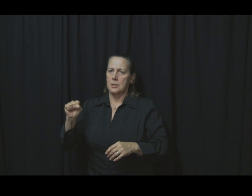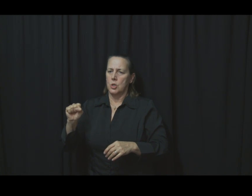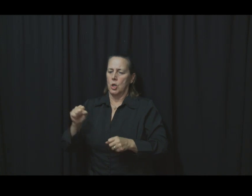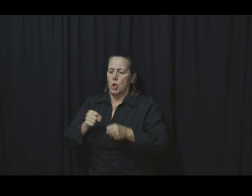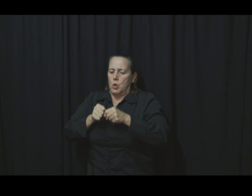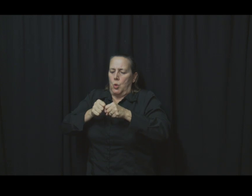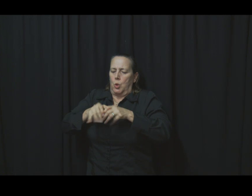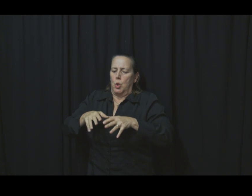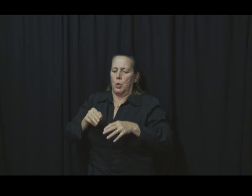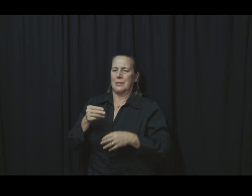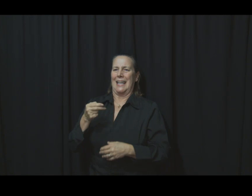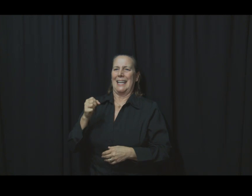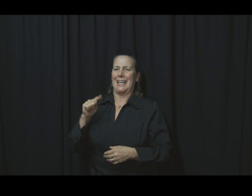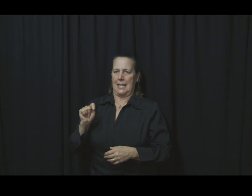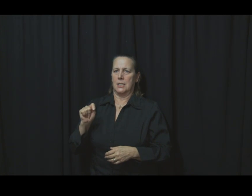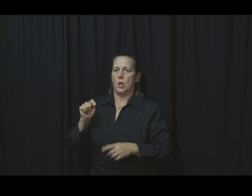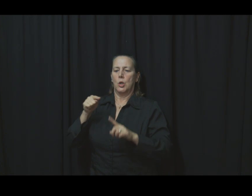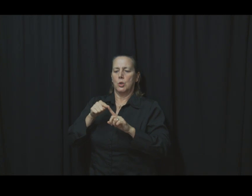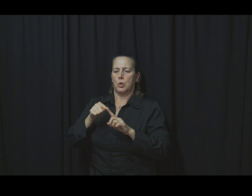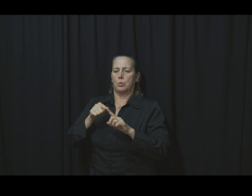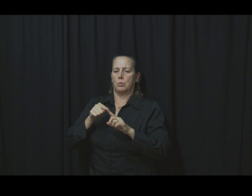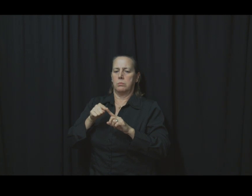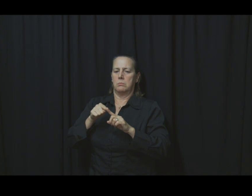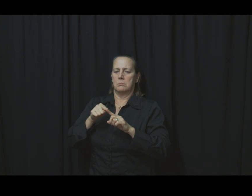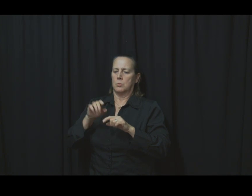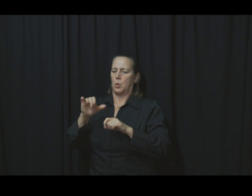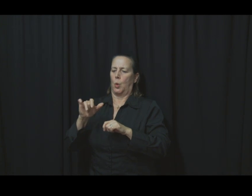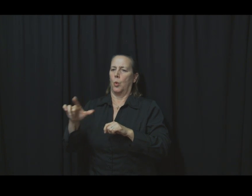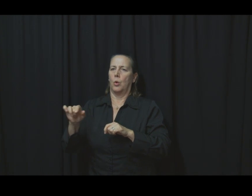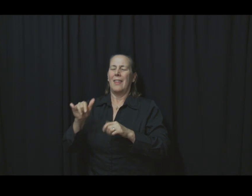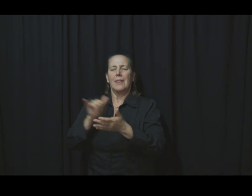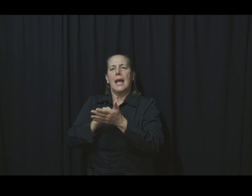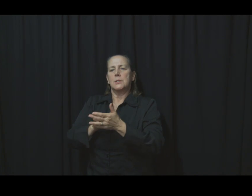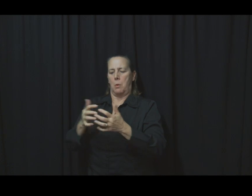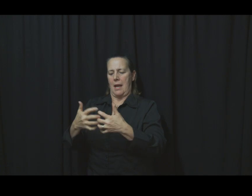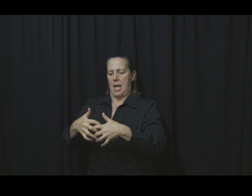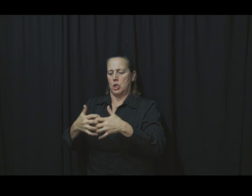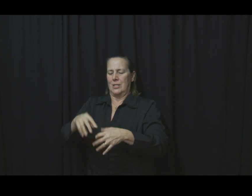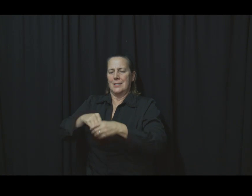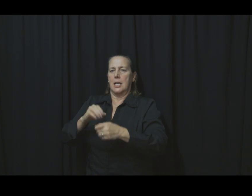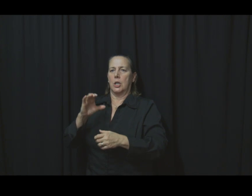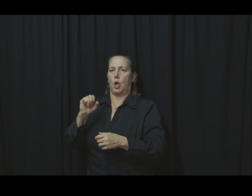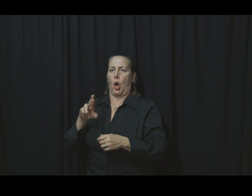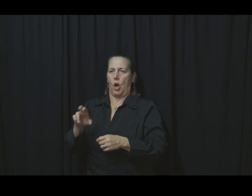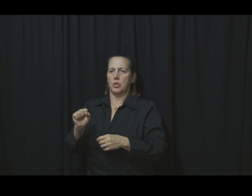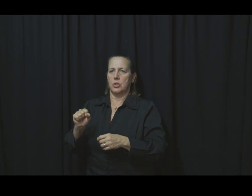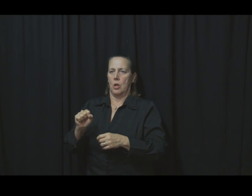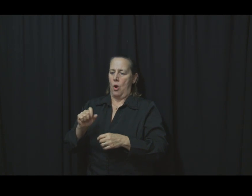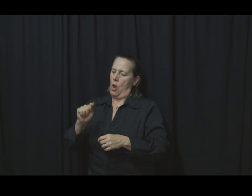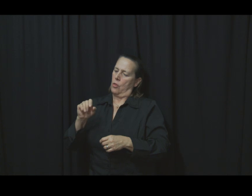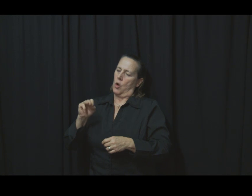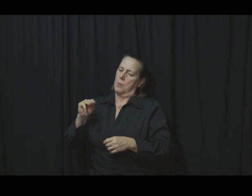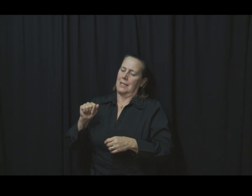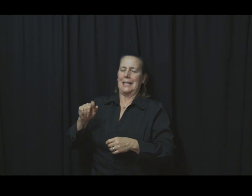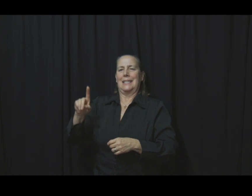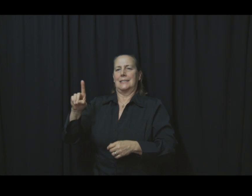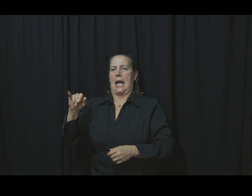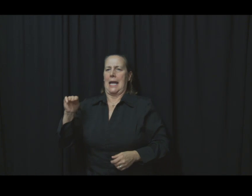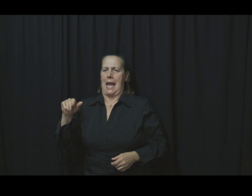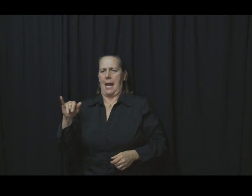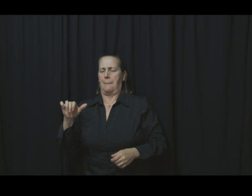heat. This is why car engines are about 30% efficient. That's it, thermodynamically. That's why you want the hottest